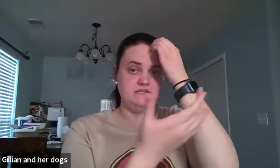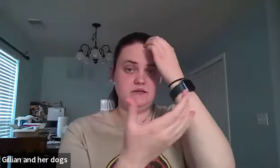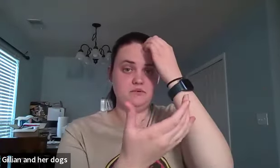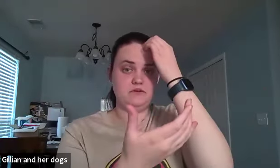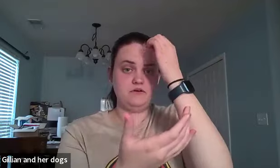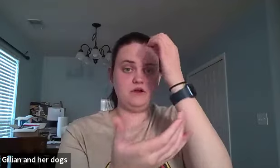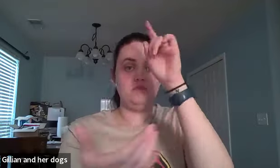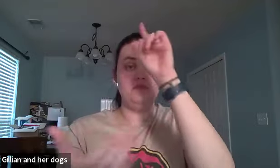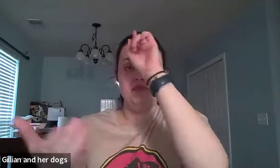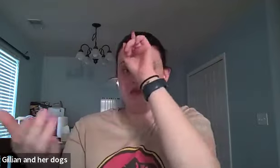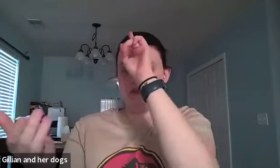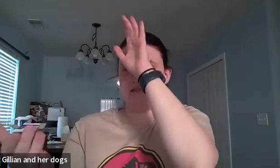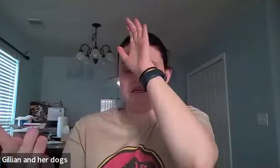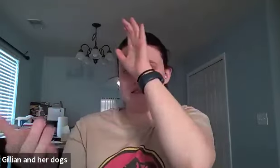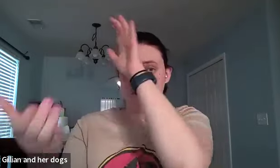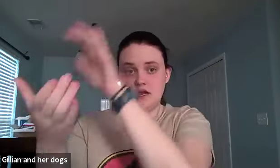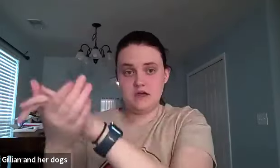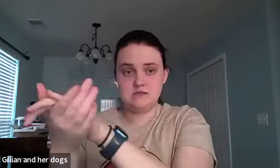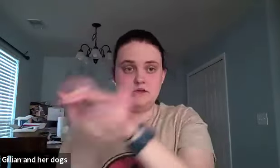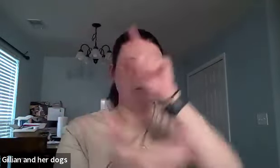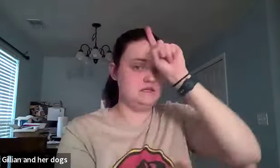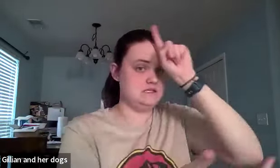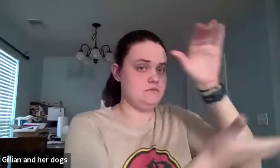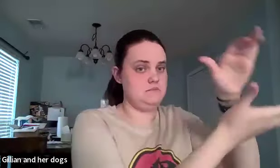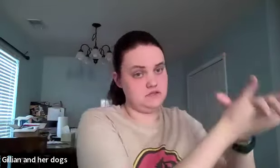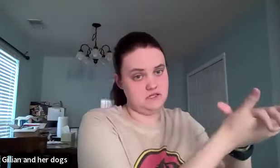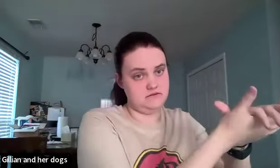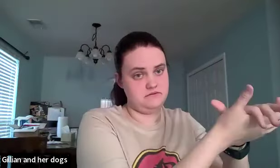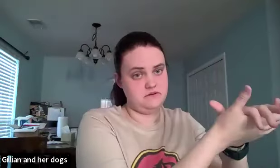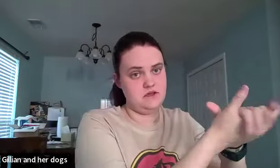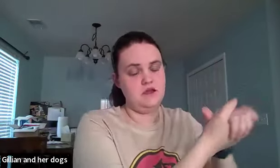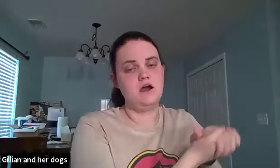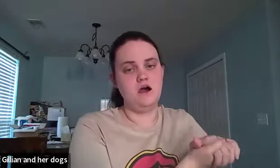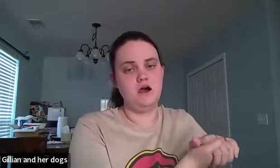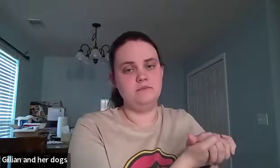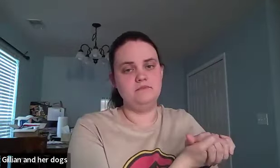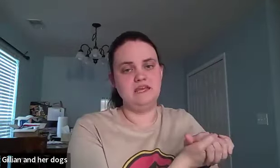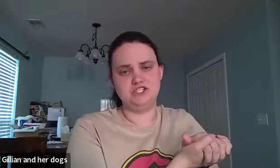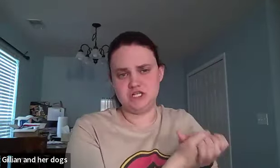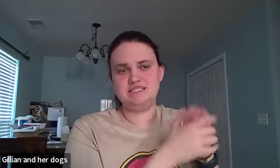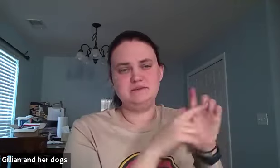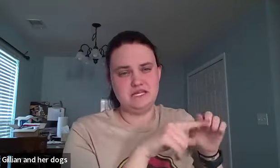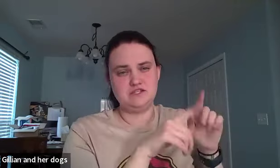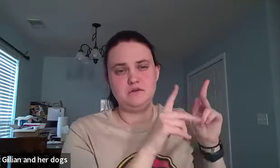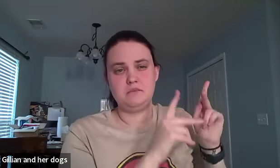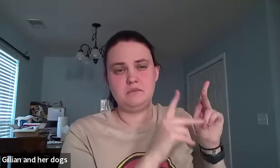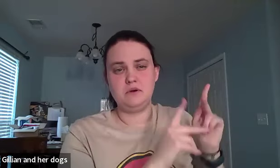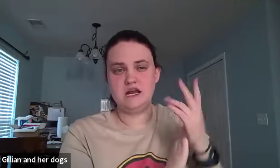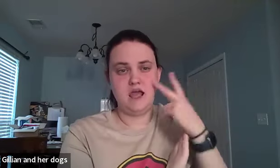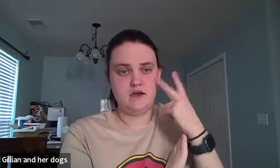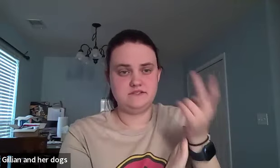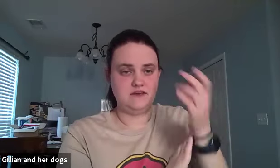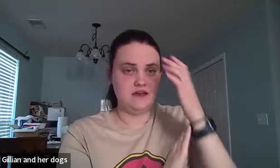seen people where they'll go, this is my husband, this is my belief. It just depends on the person. I have seen